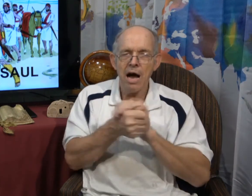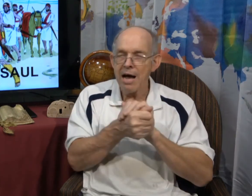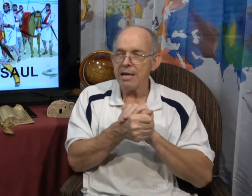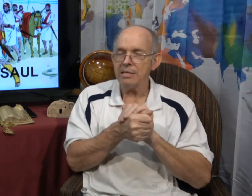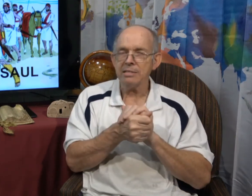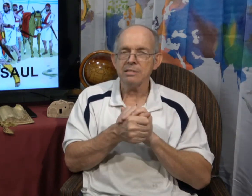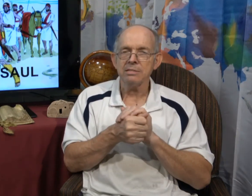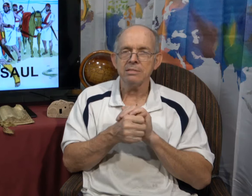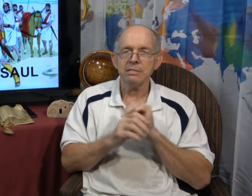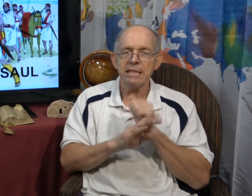I say,